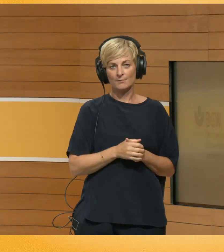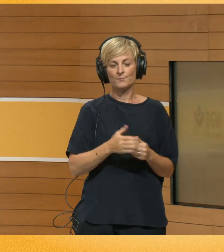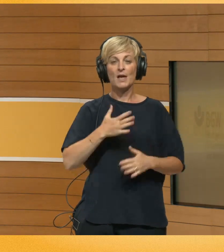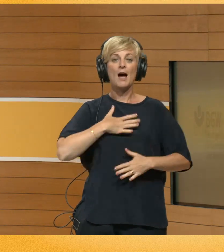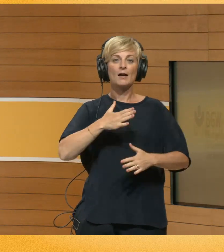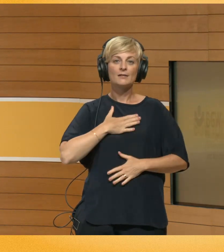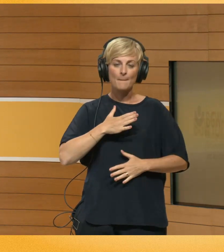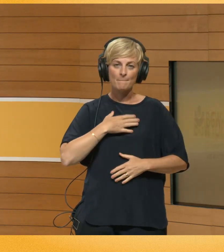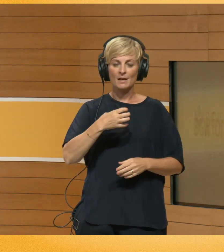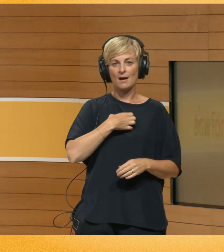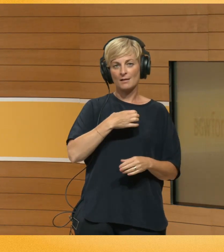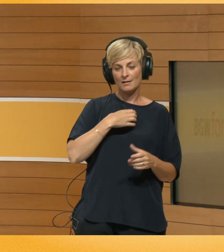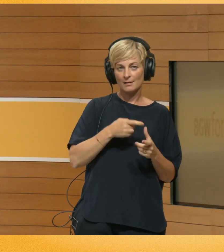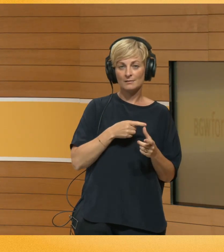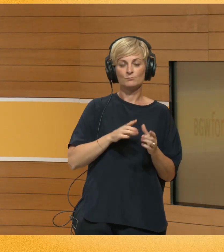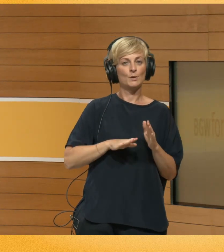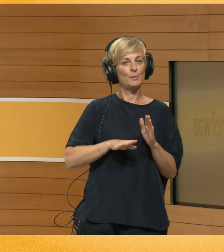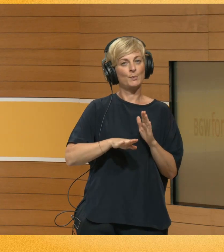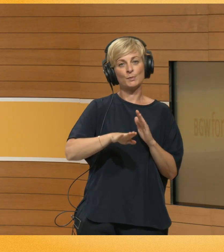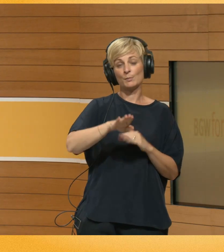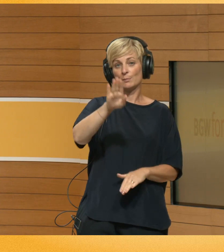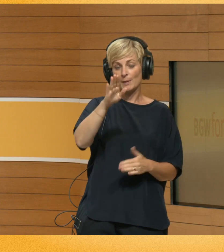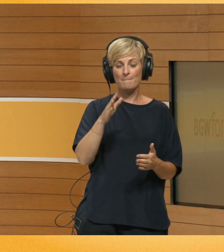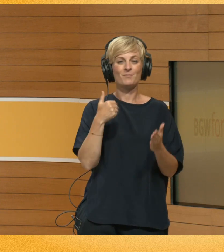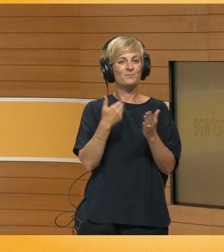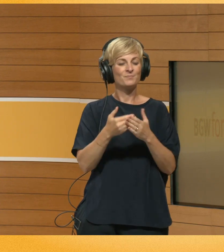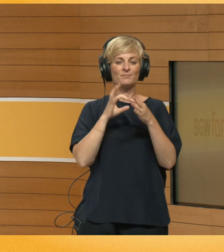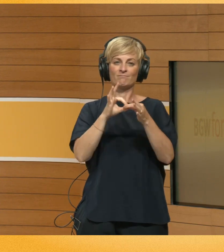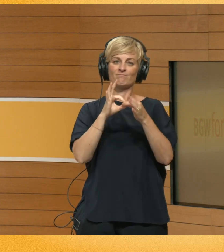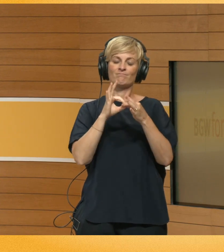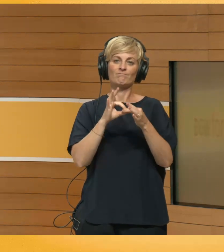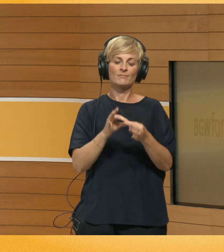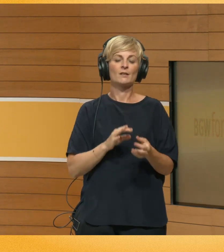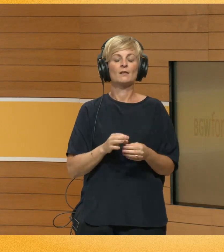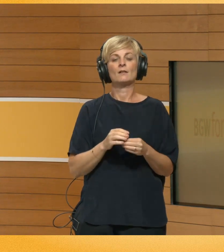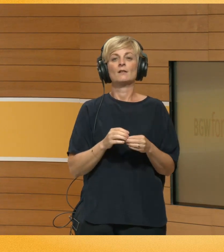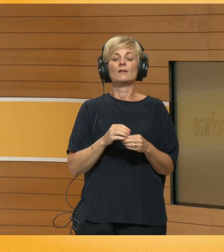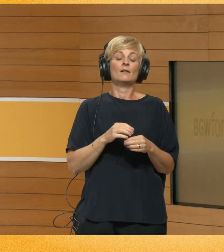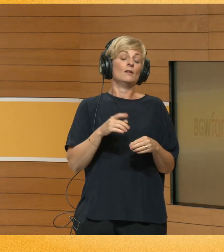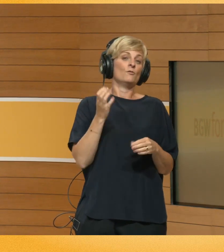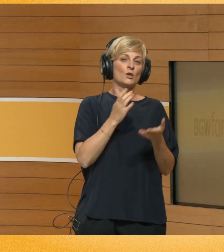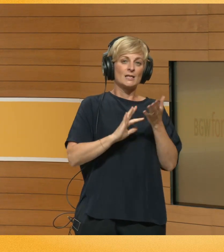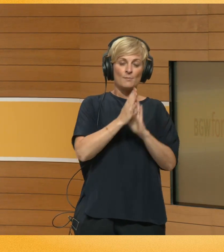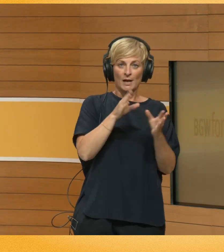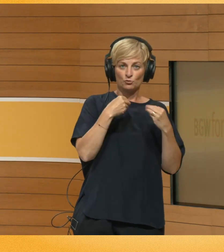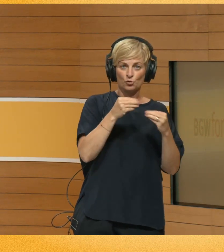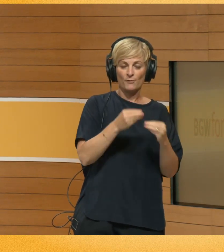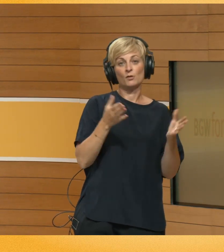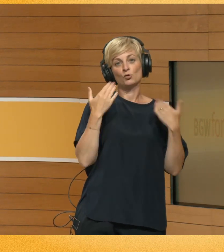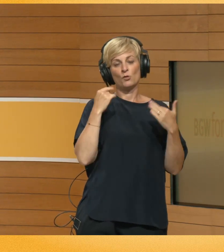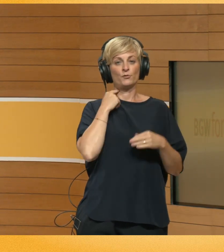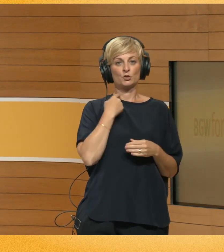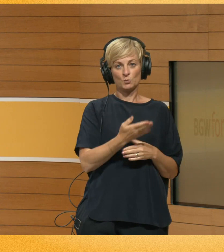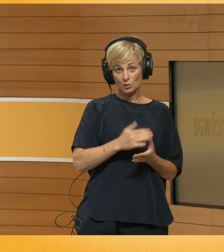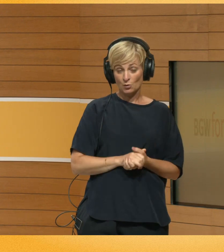fuels. One of the things we need to be aware of is the contaminants of emerging concern, and this is all through our food chain,